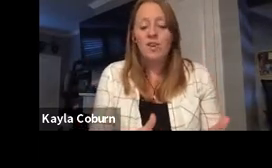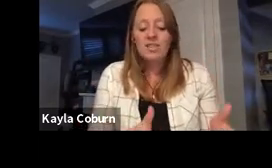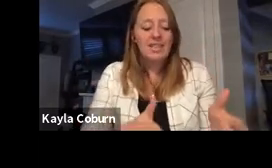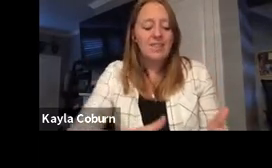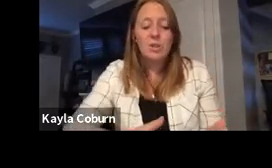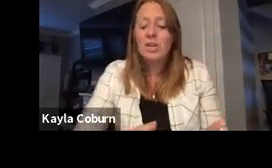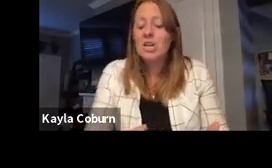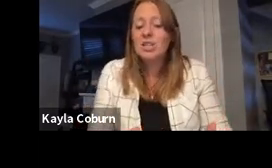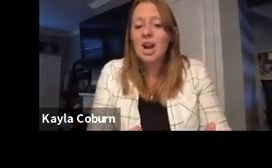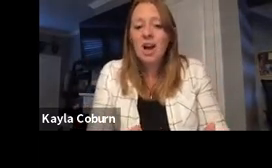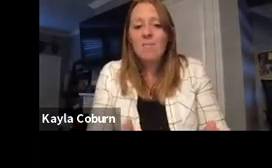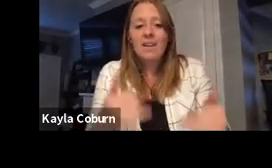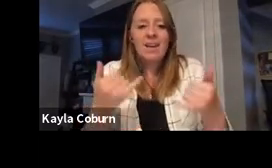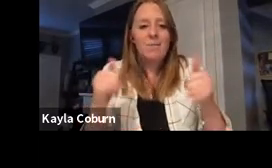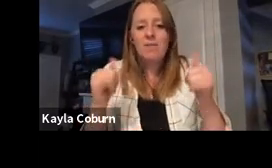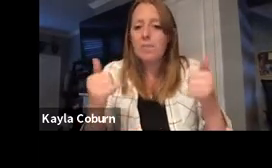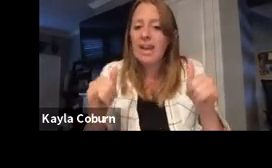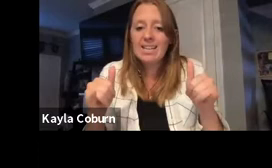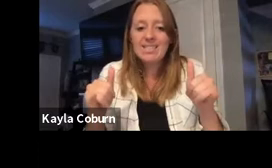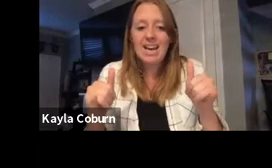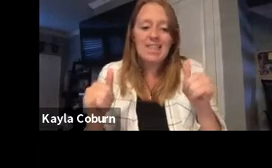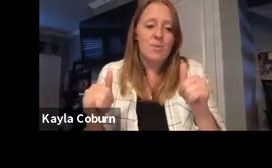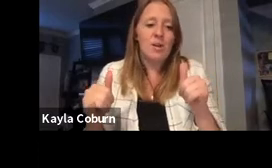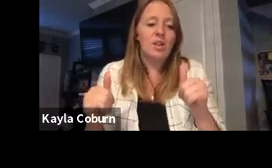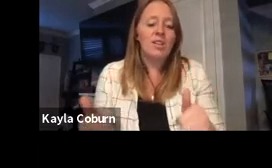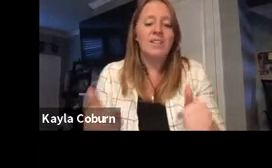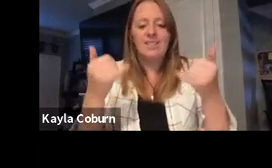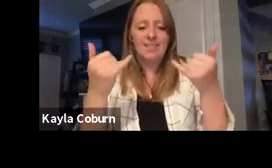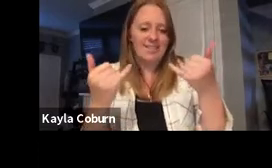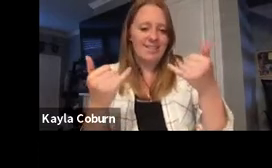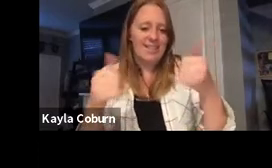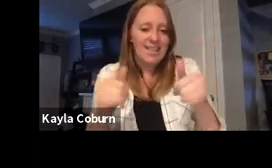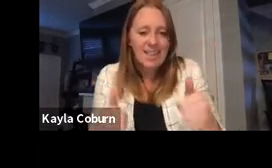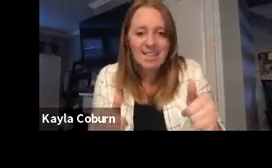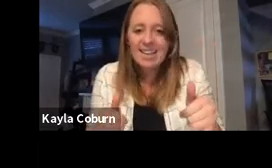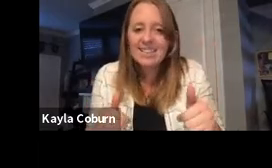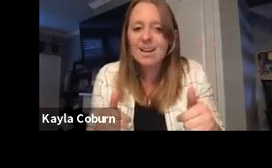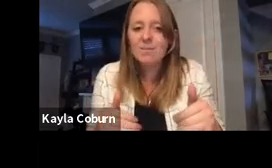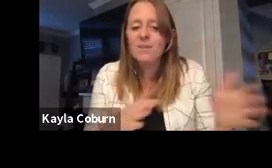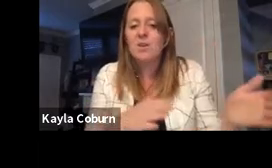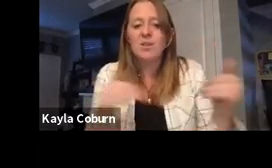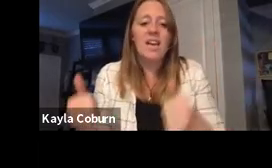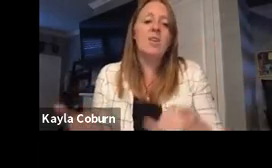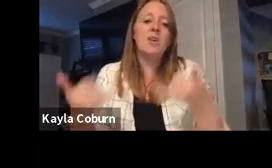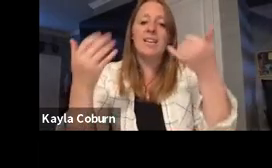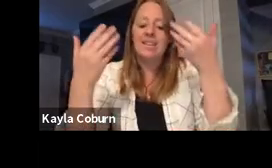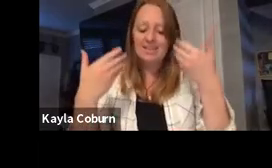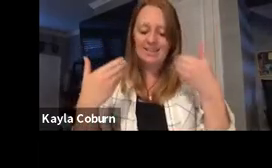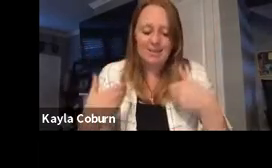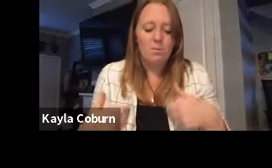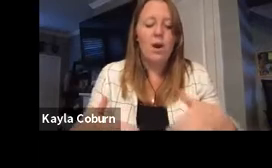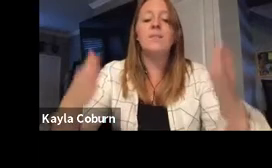work first. If they're doing a good job and if play is a sign they want to learn, then they can sign, then you